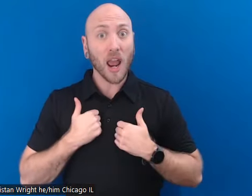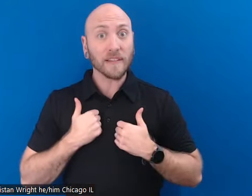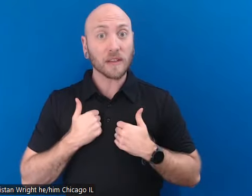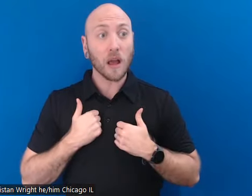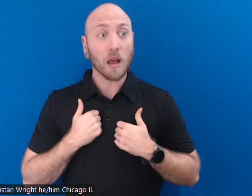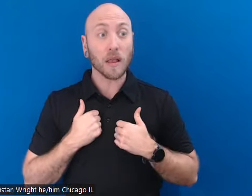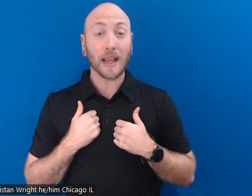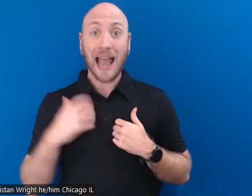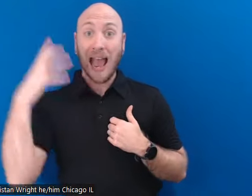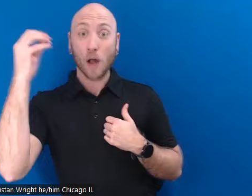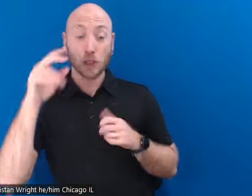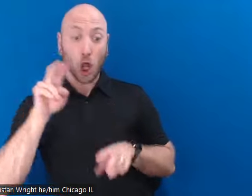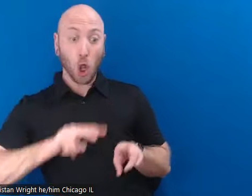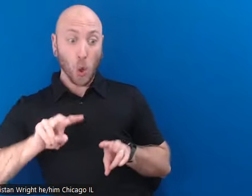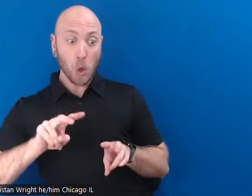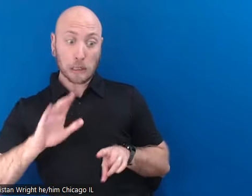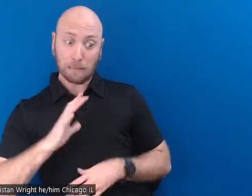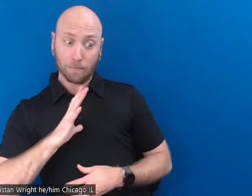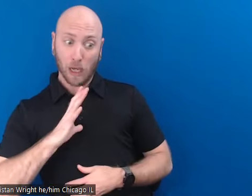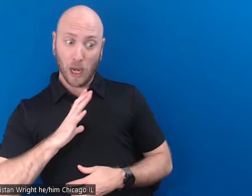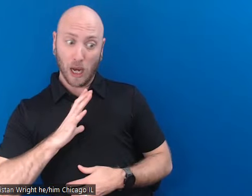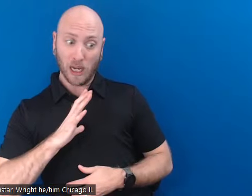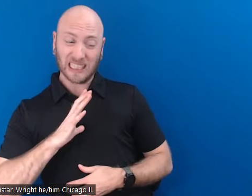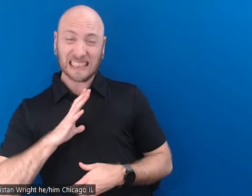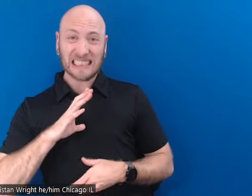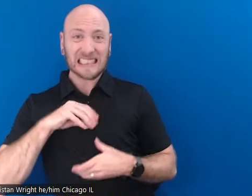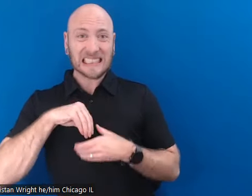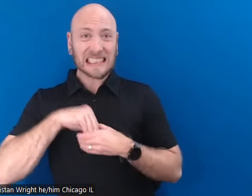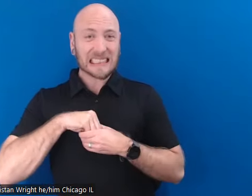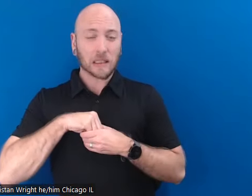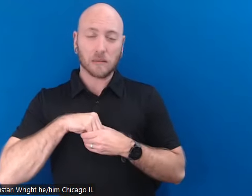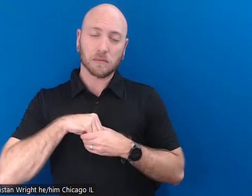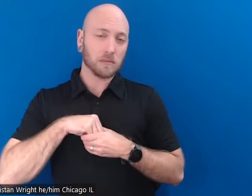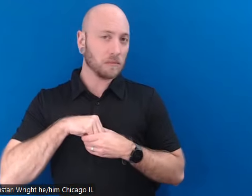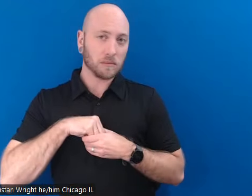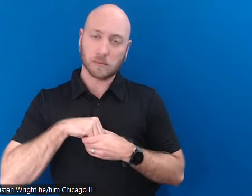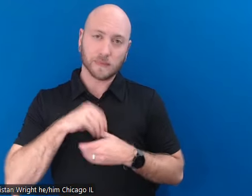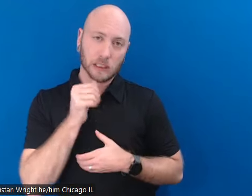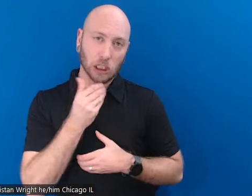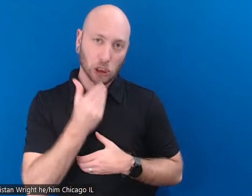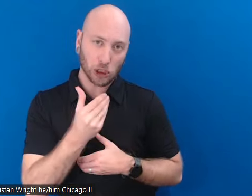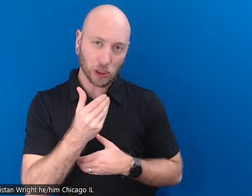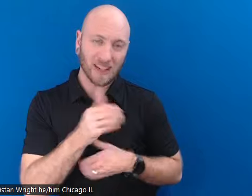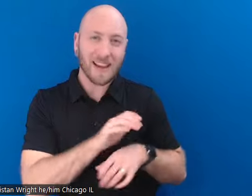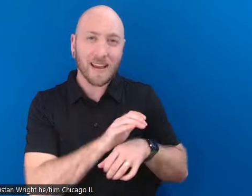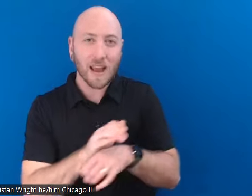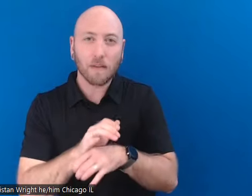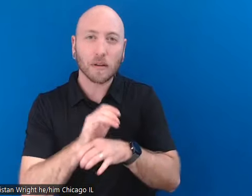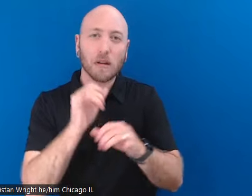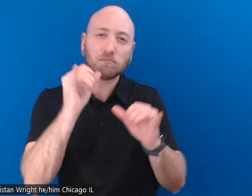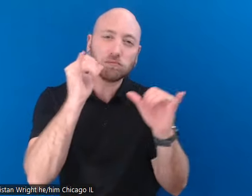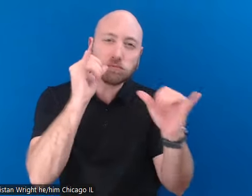masking what was a building misery. I was drinking every single night and eventually every single